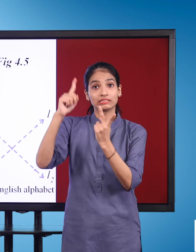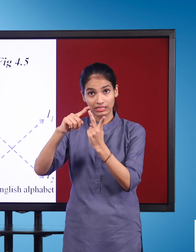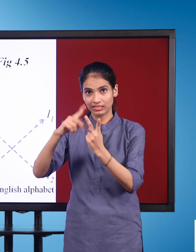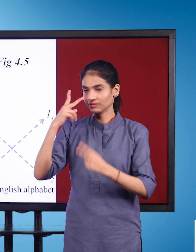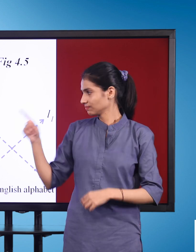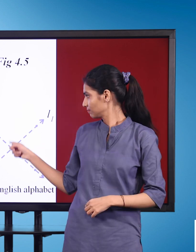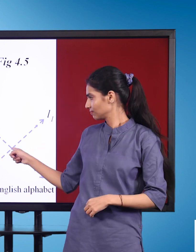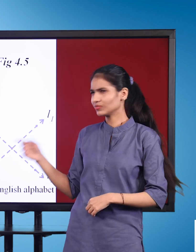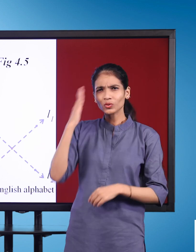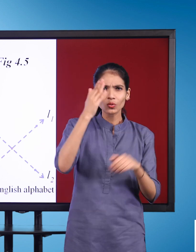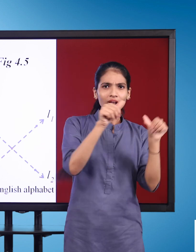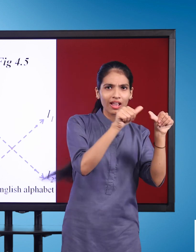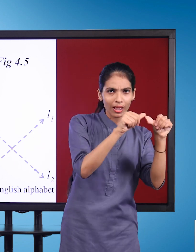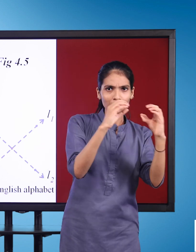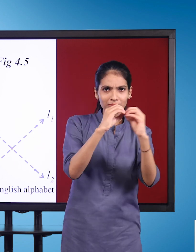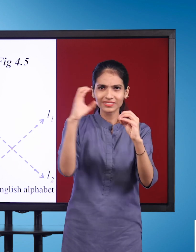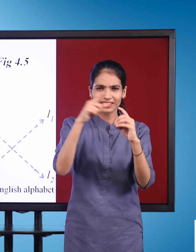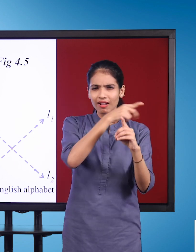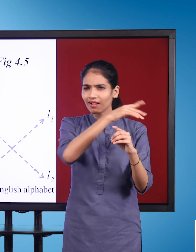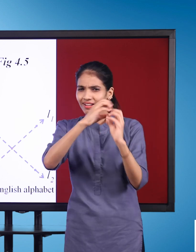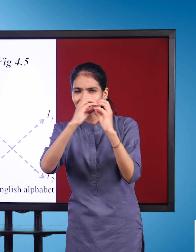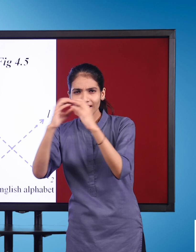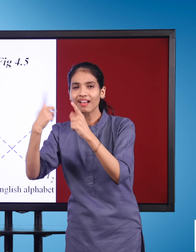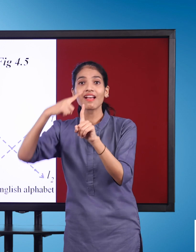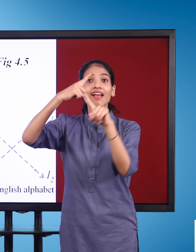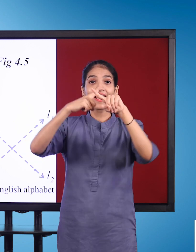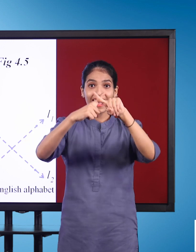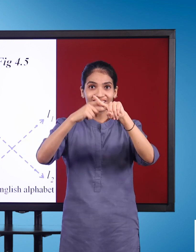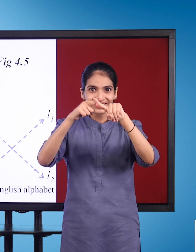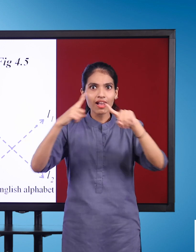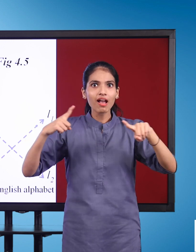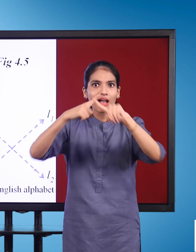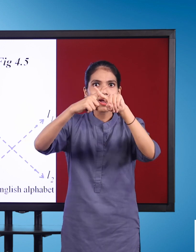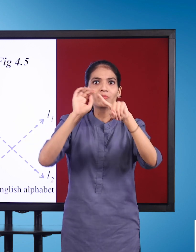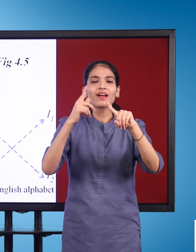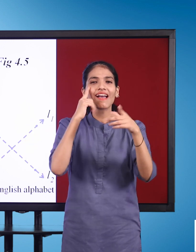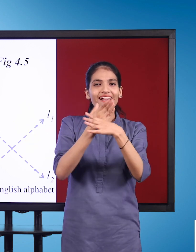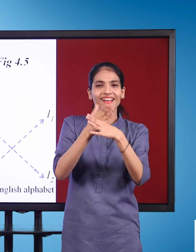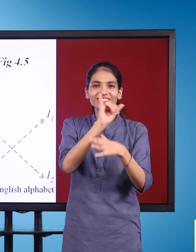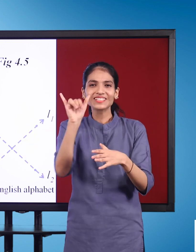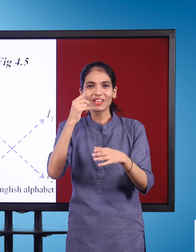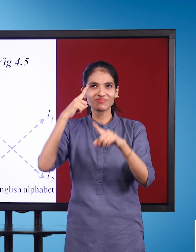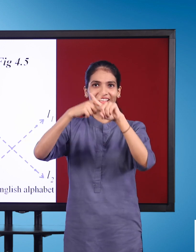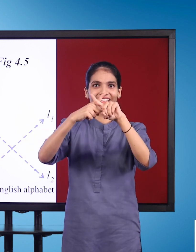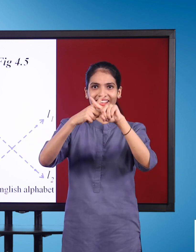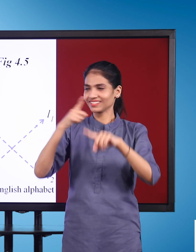We also see the letter X of the English alphabet, and there are the crossing roads.